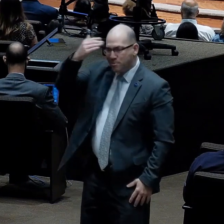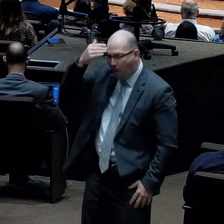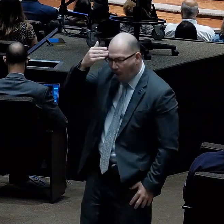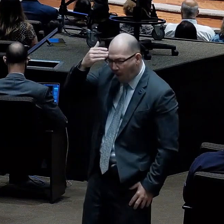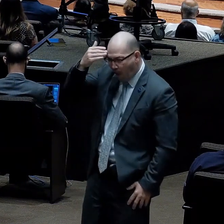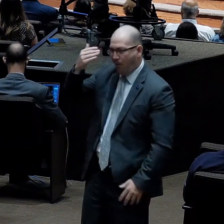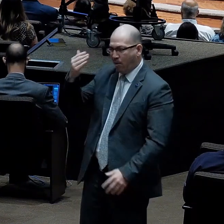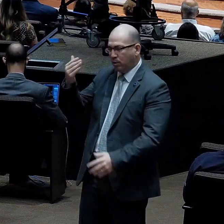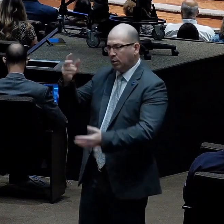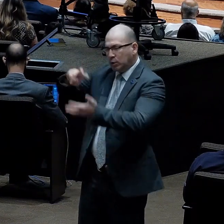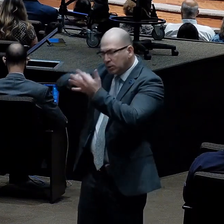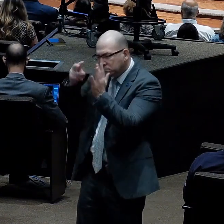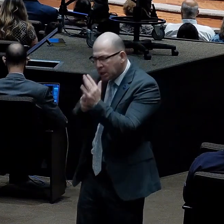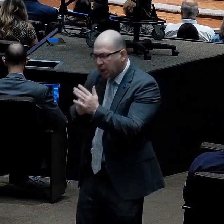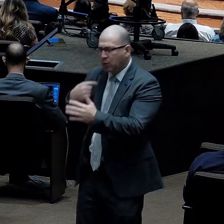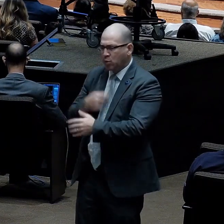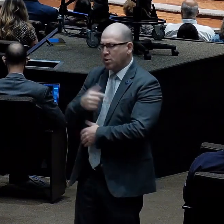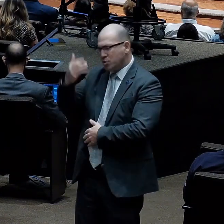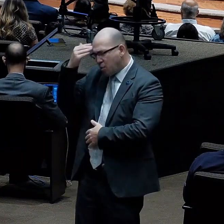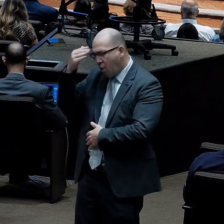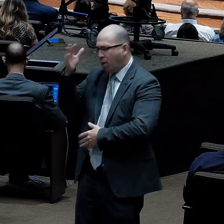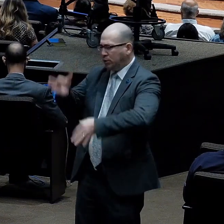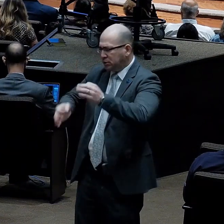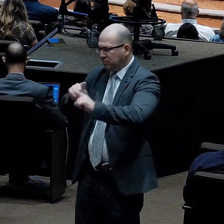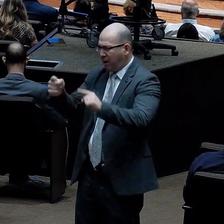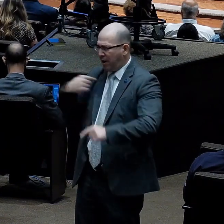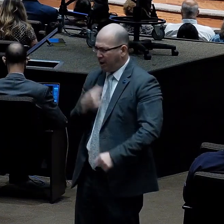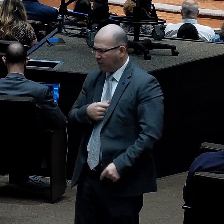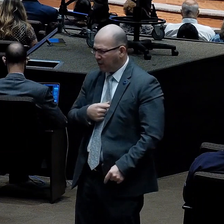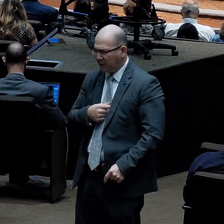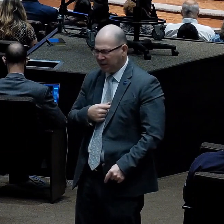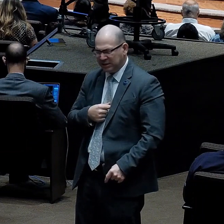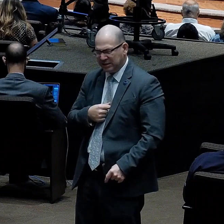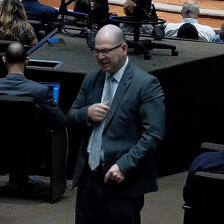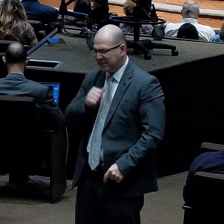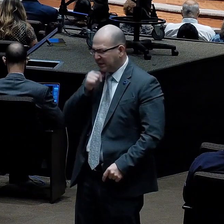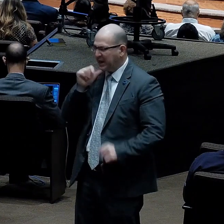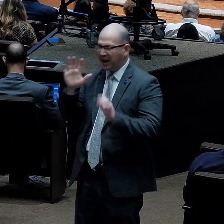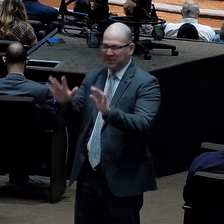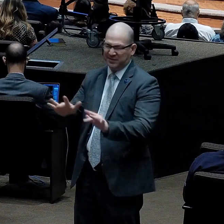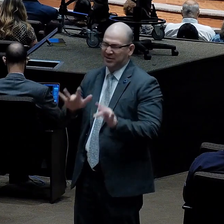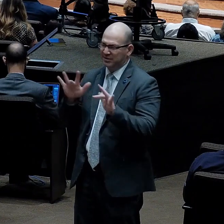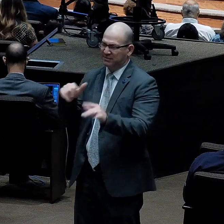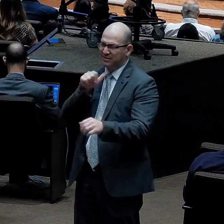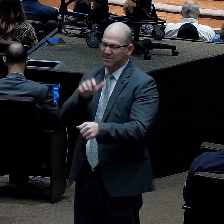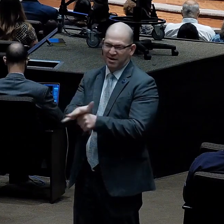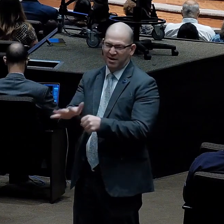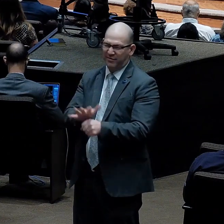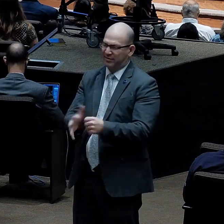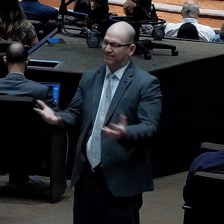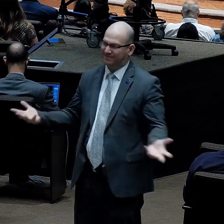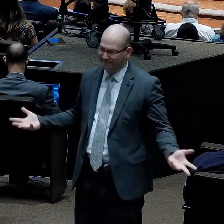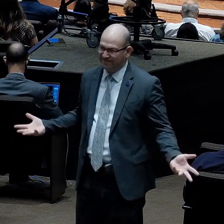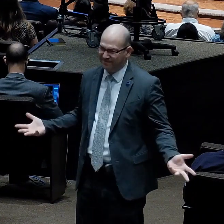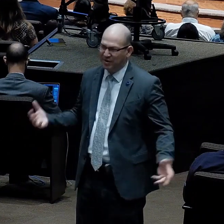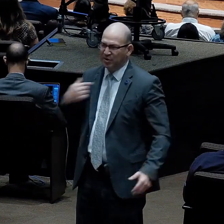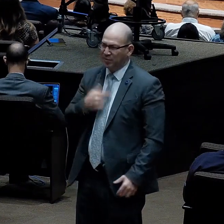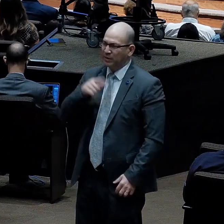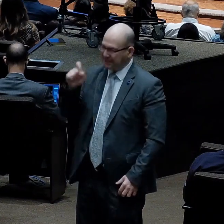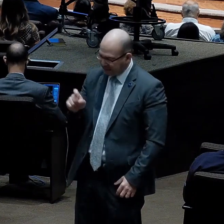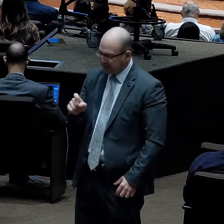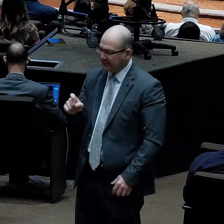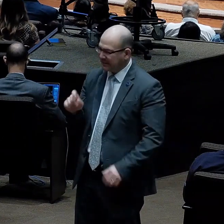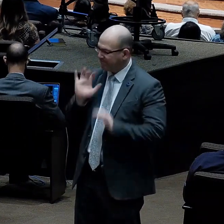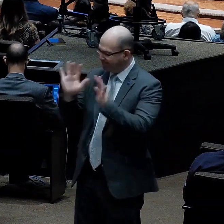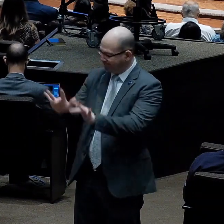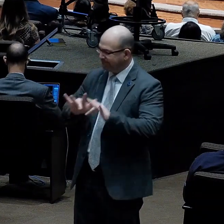but we're not always good at mercifully deploying God's love. Many churches that are fundamental, they know